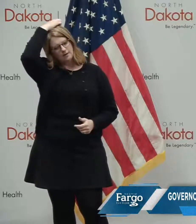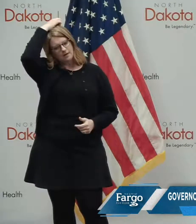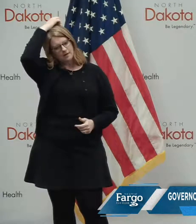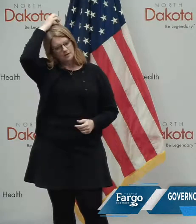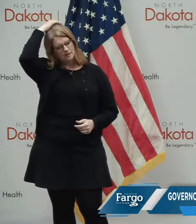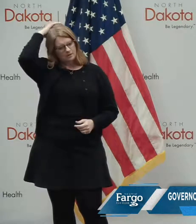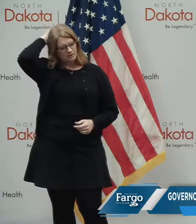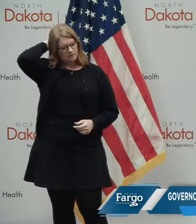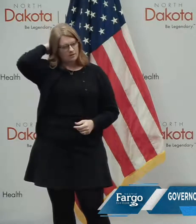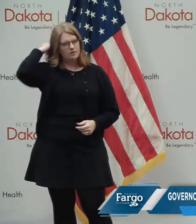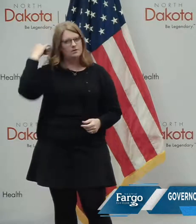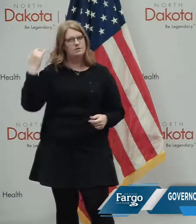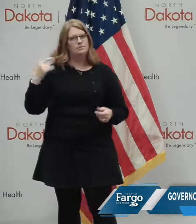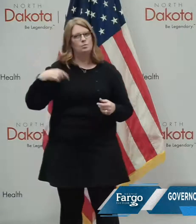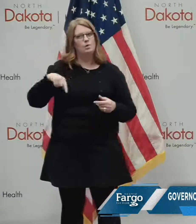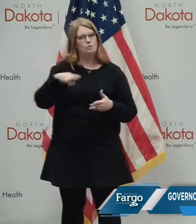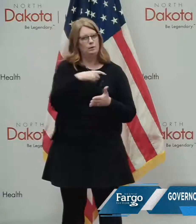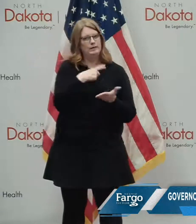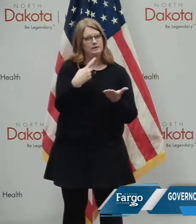about